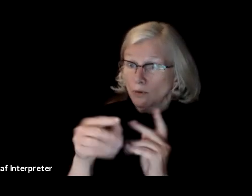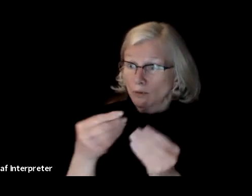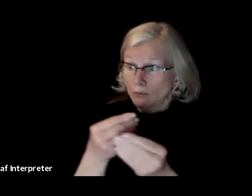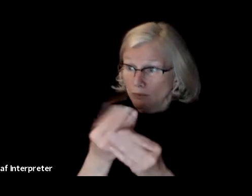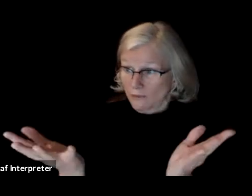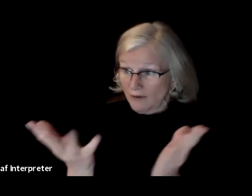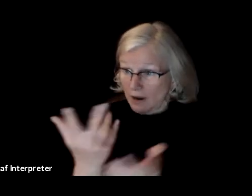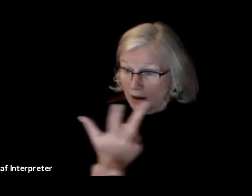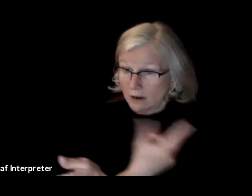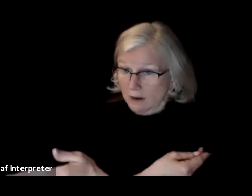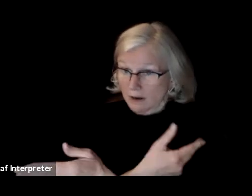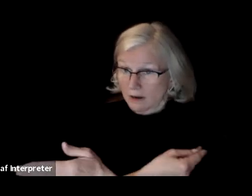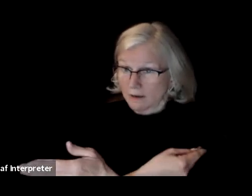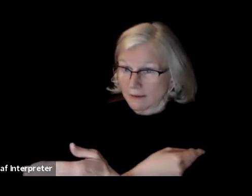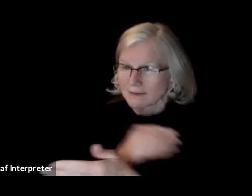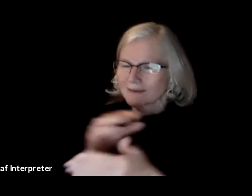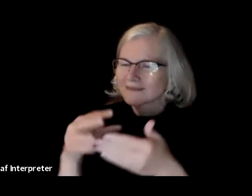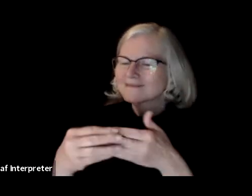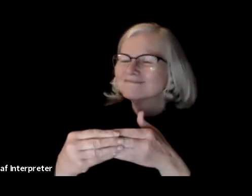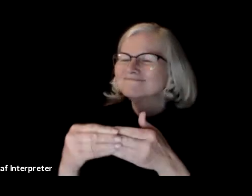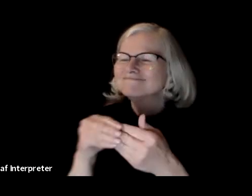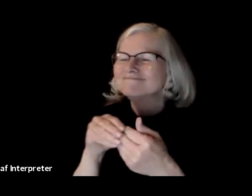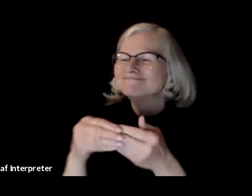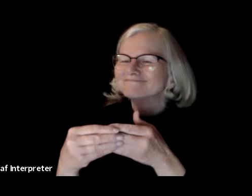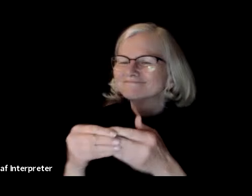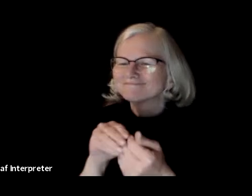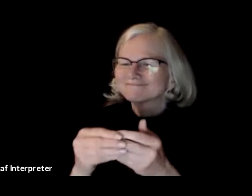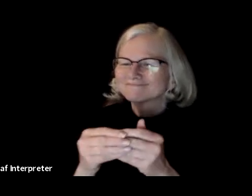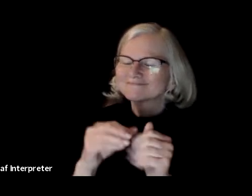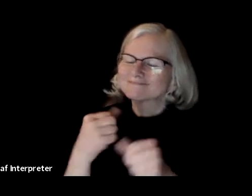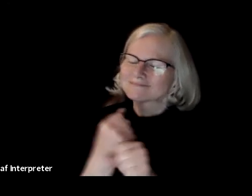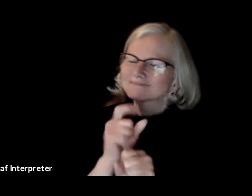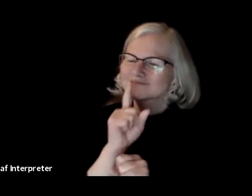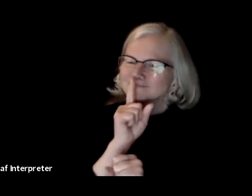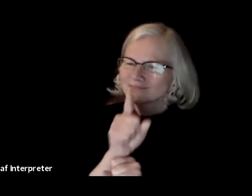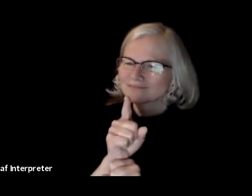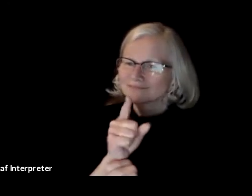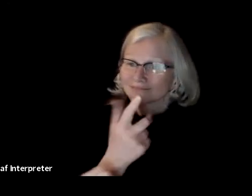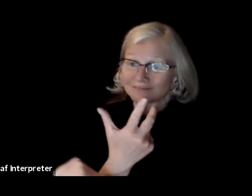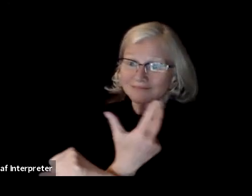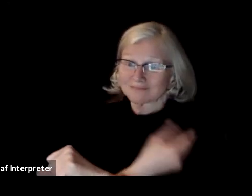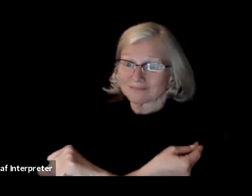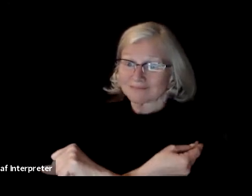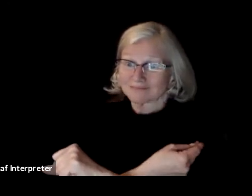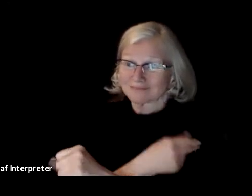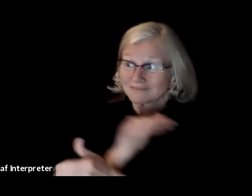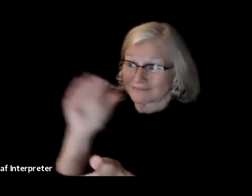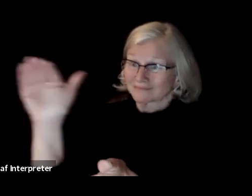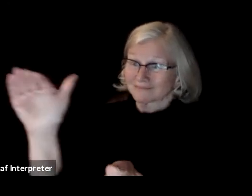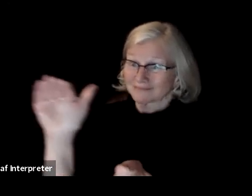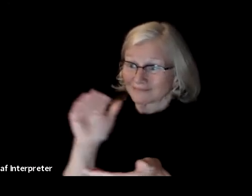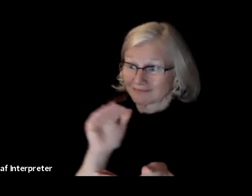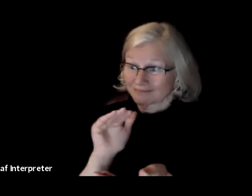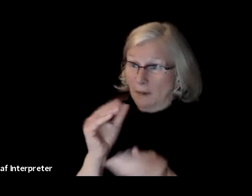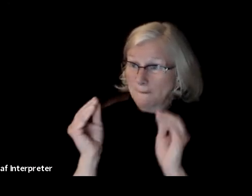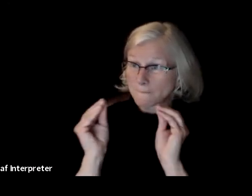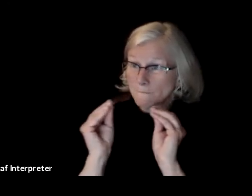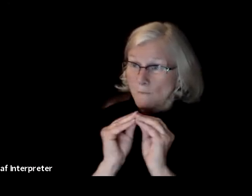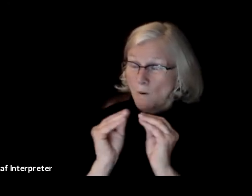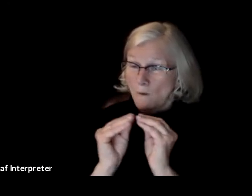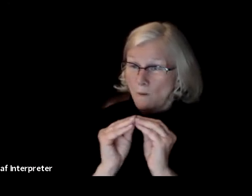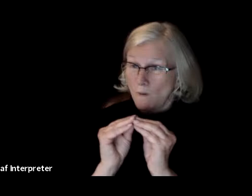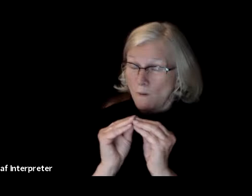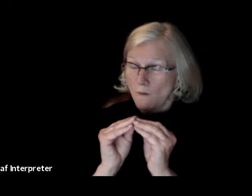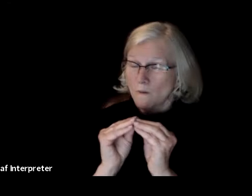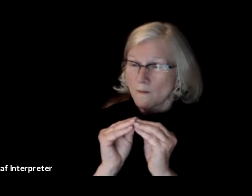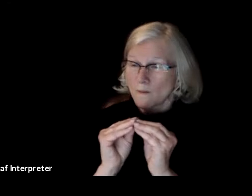more flexibility to make sure that as the vaccine supply ramps up, as we were just talking about, that we're able to get